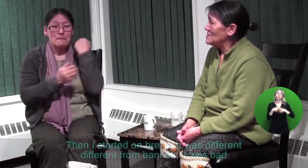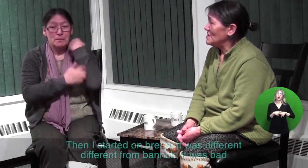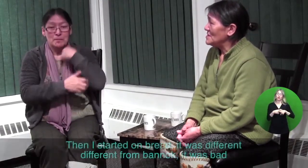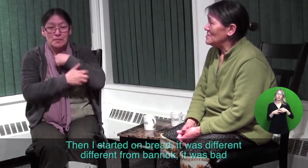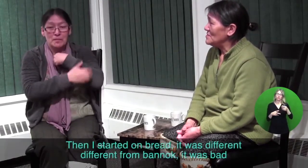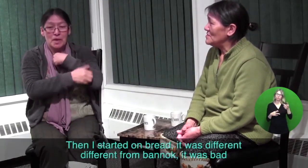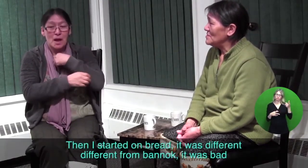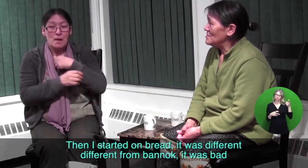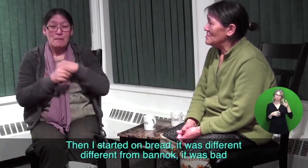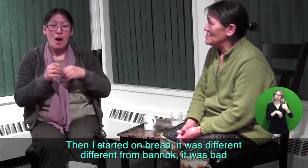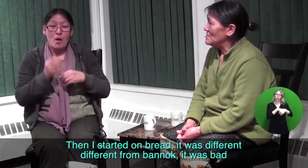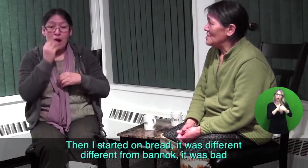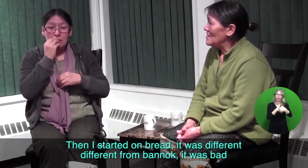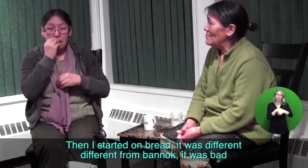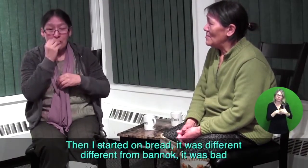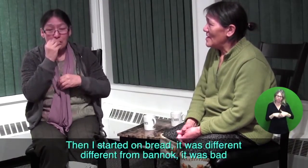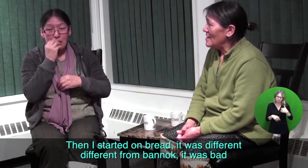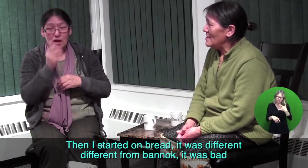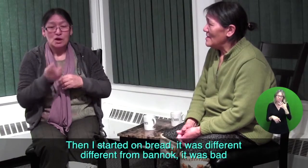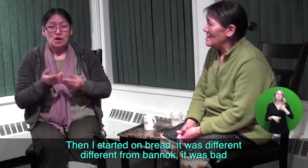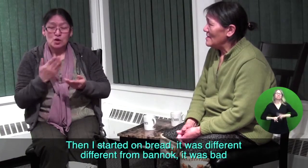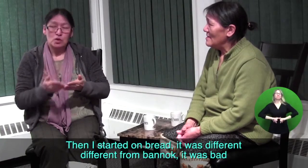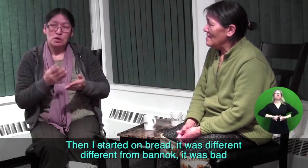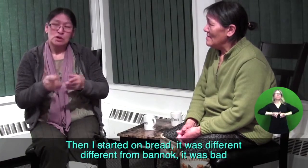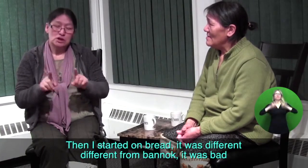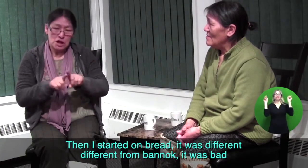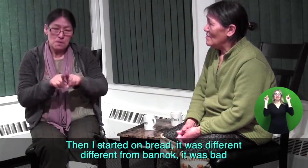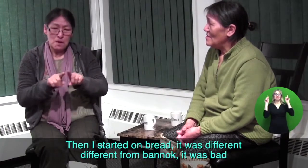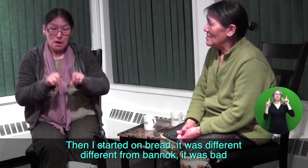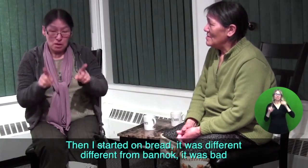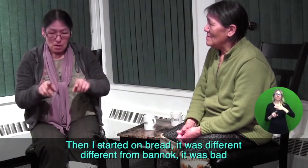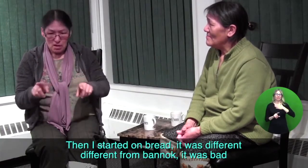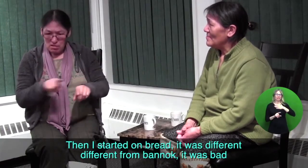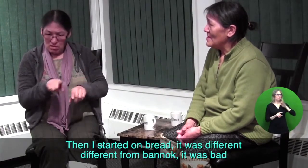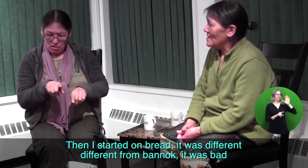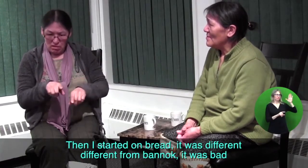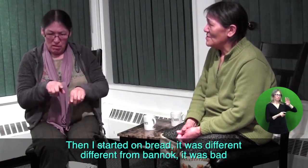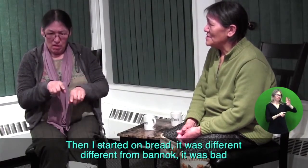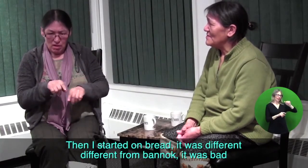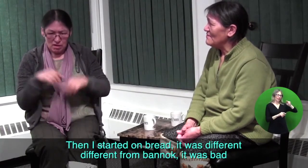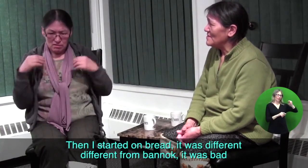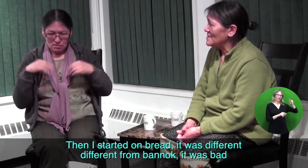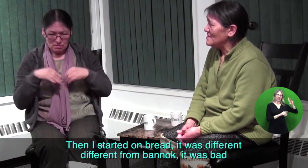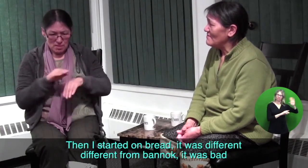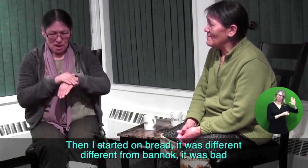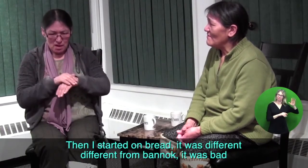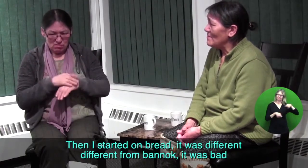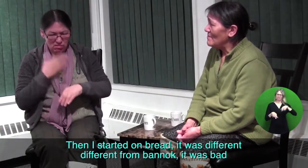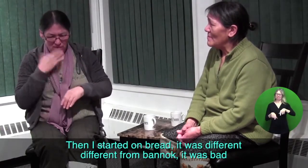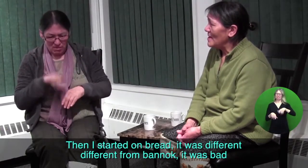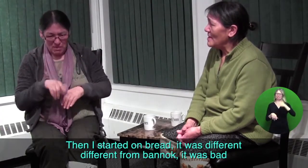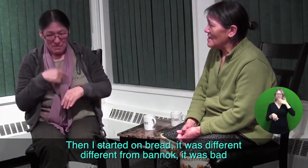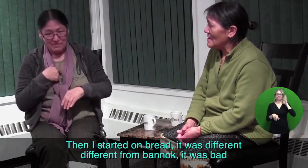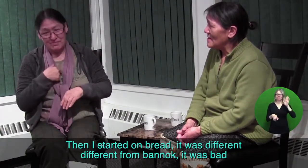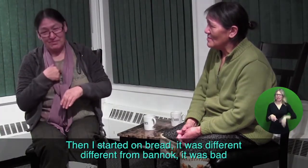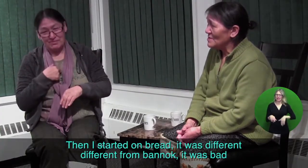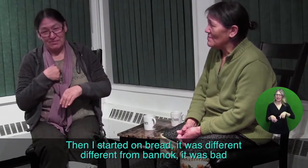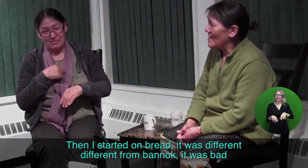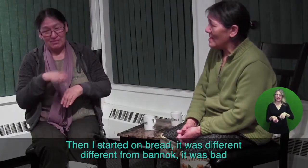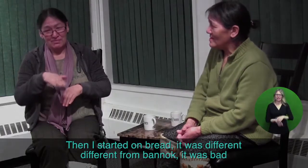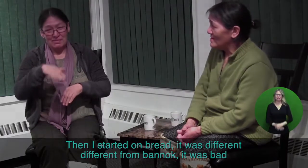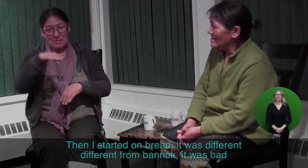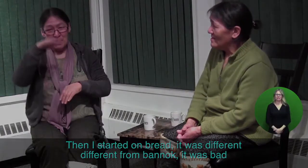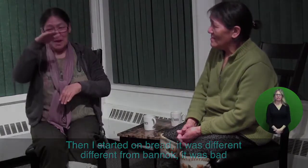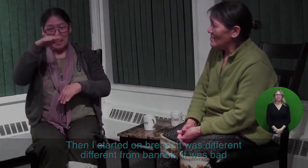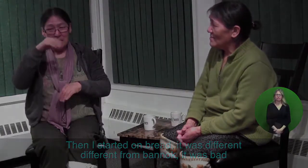she started like bread, or it was different from Bannock. It